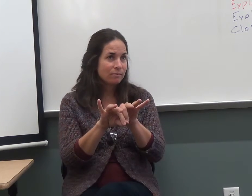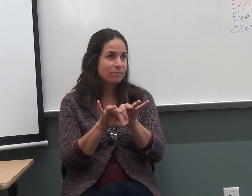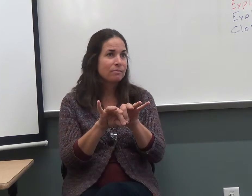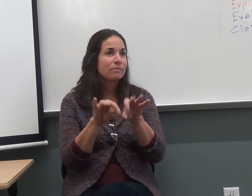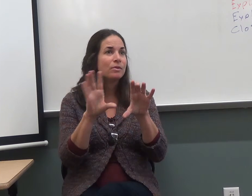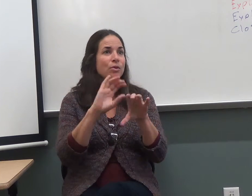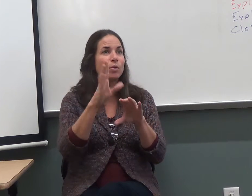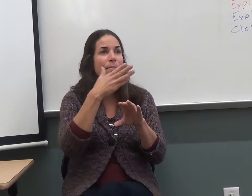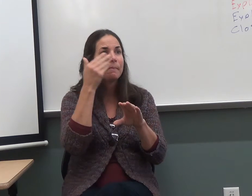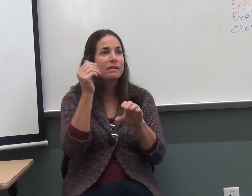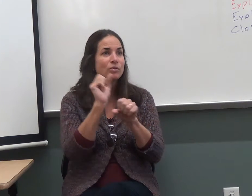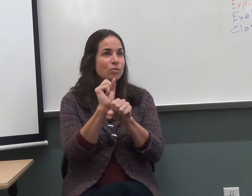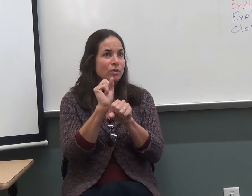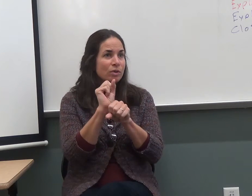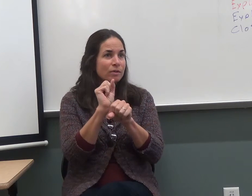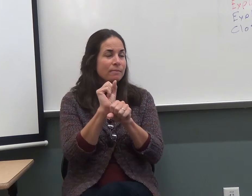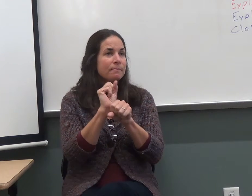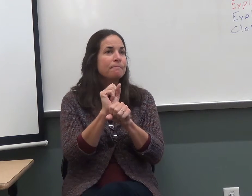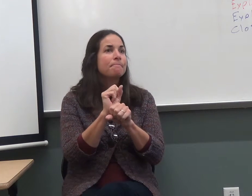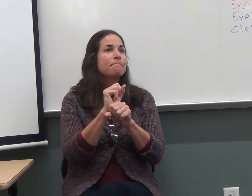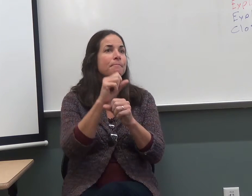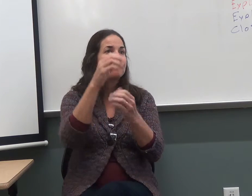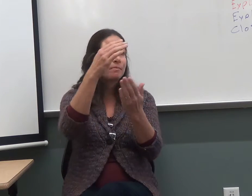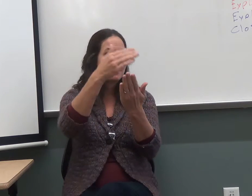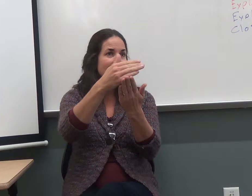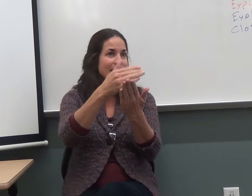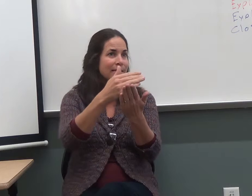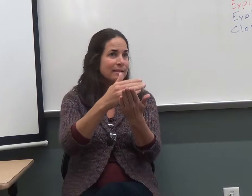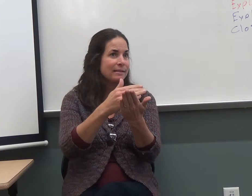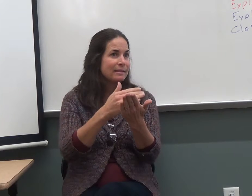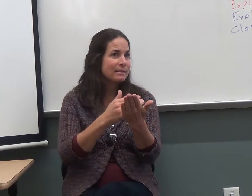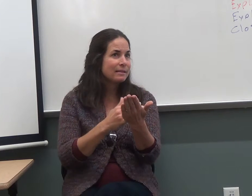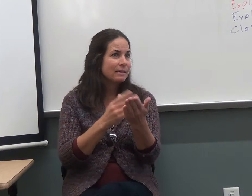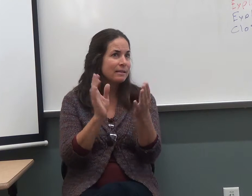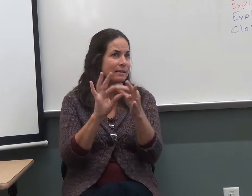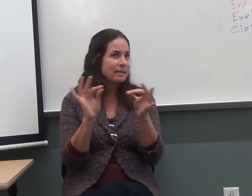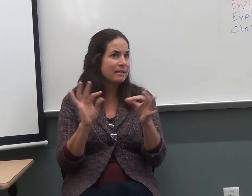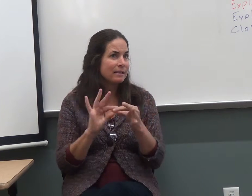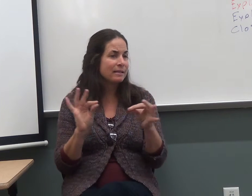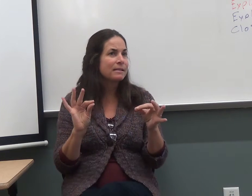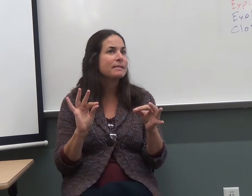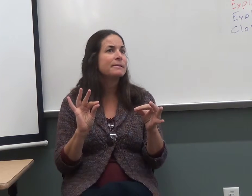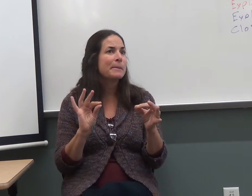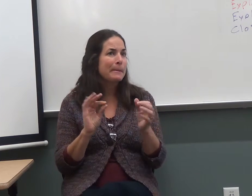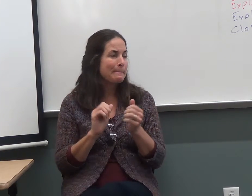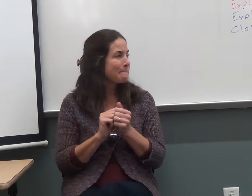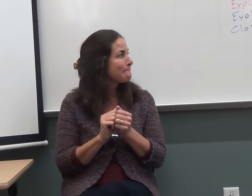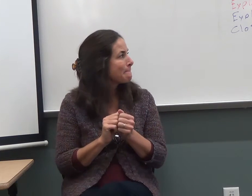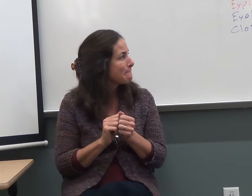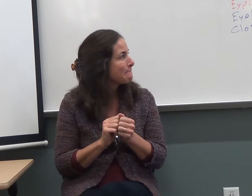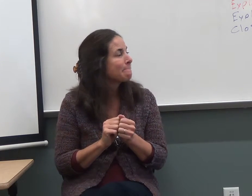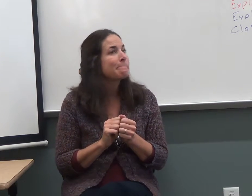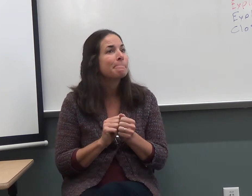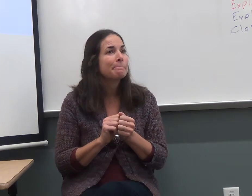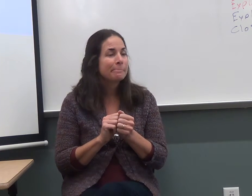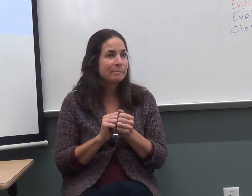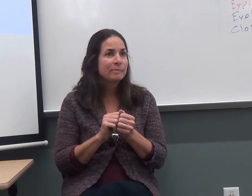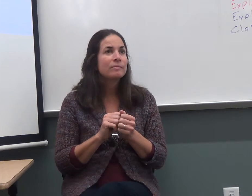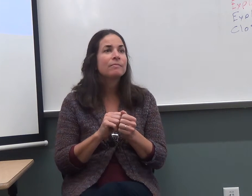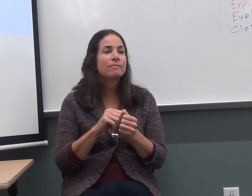you to list these sentences. What does that mean? Listing sentences means literally numbering